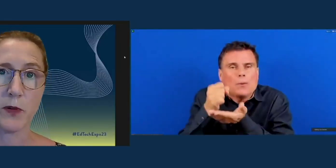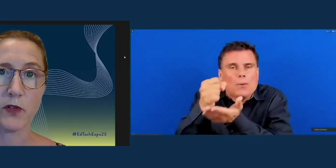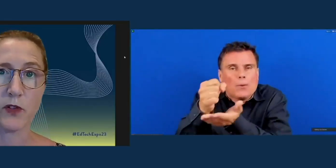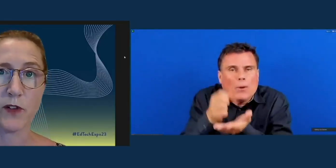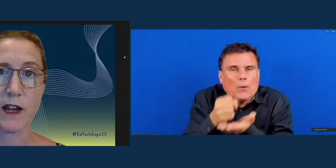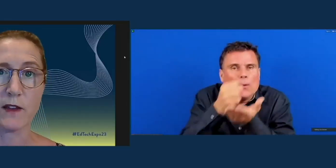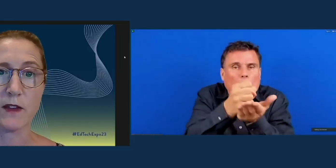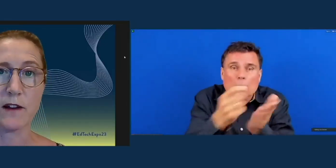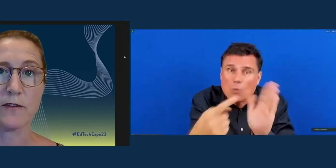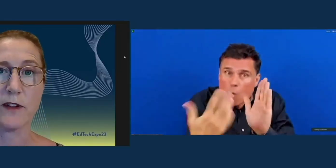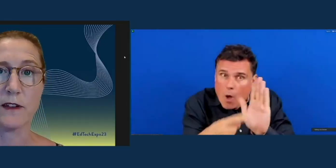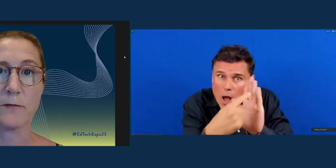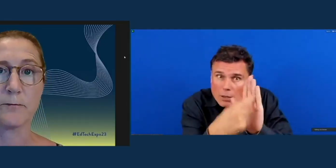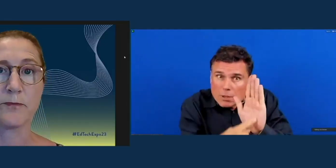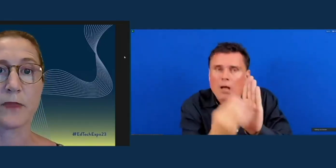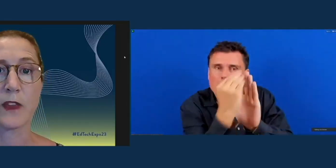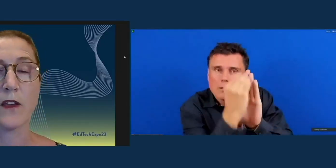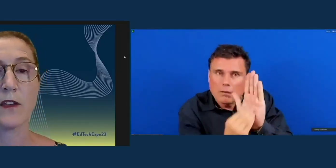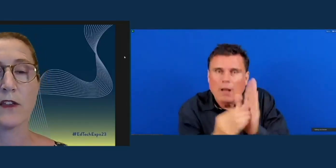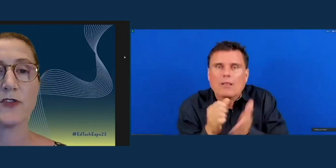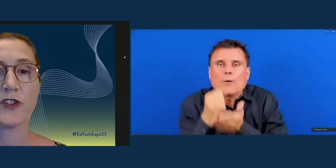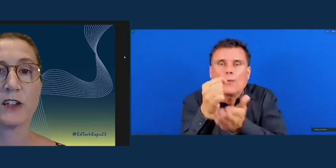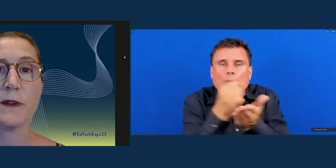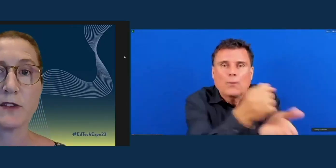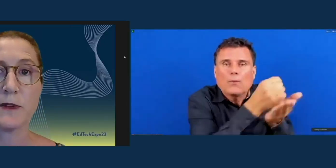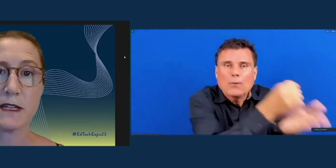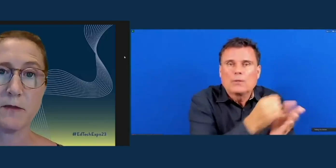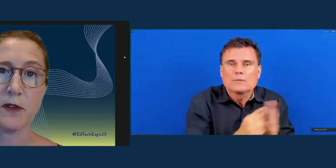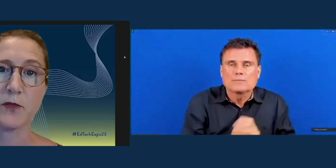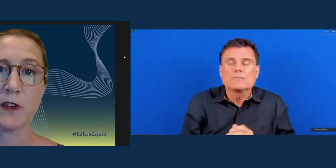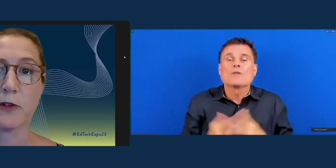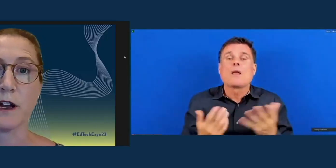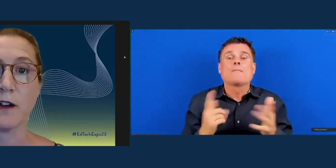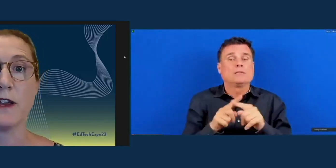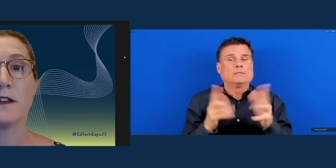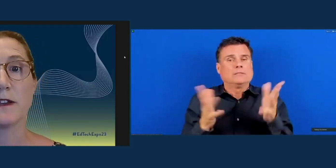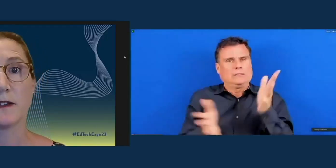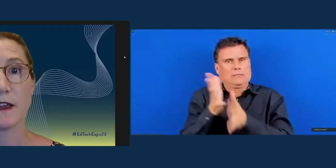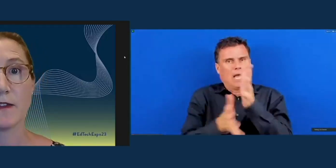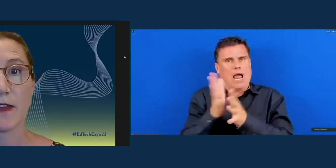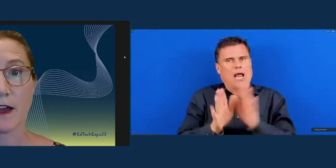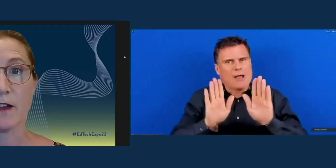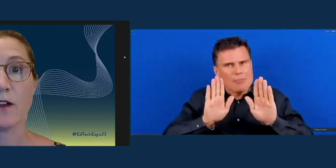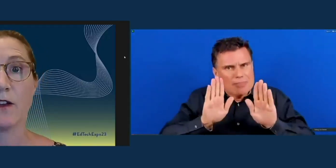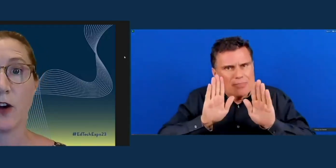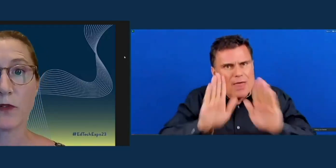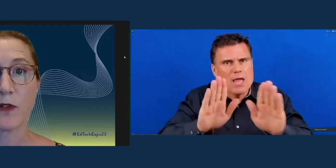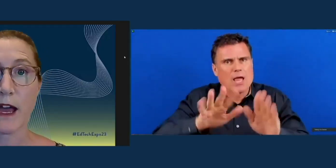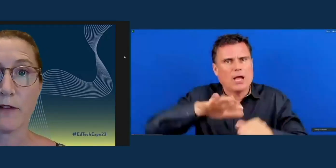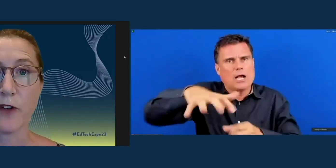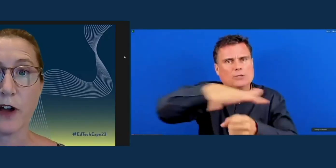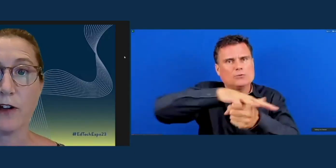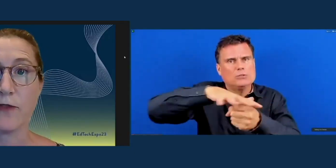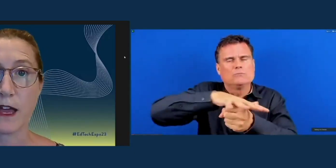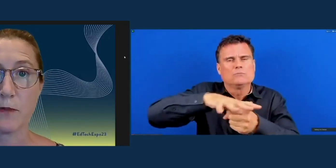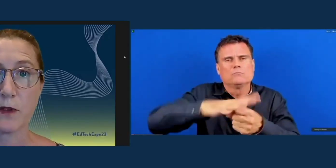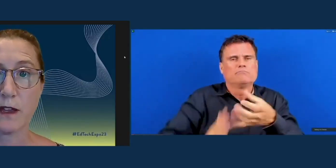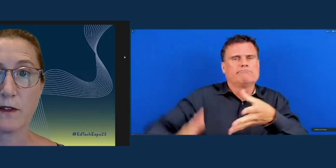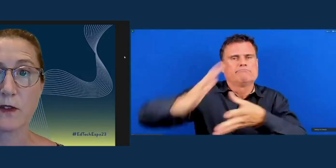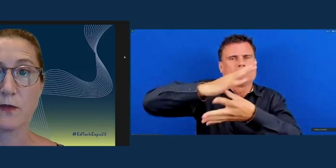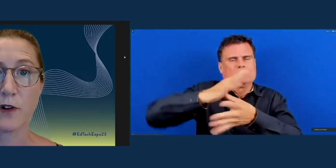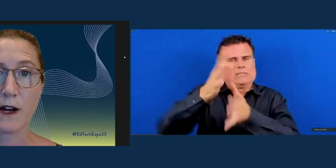submit proposals for ACR funding. The challenge management team is really proud to say that almost half of